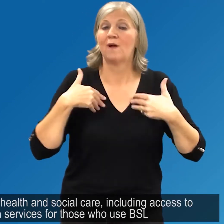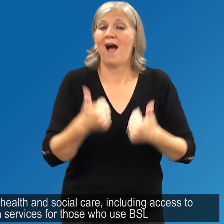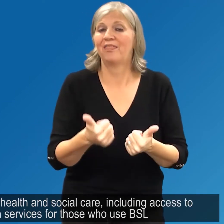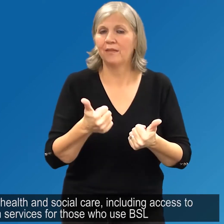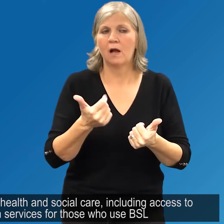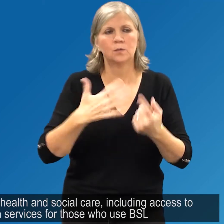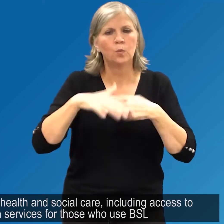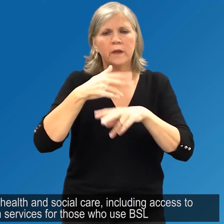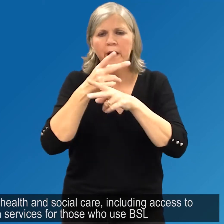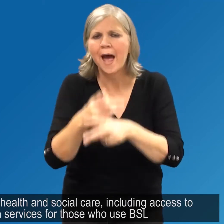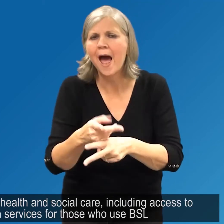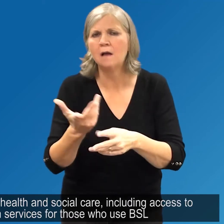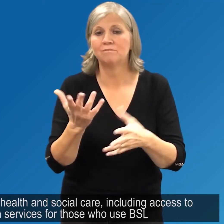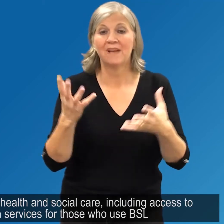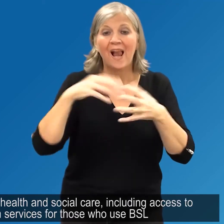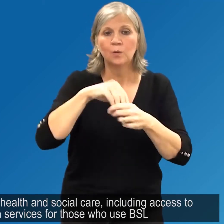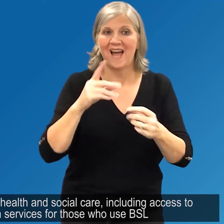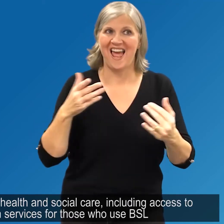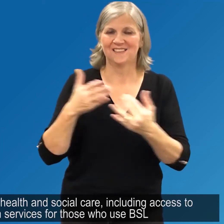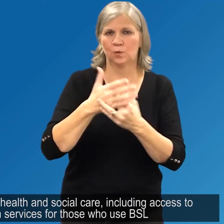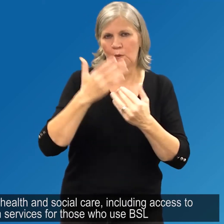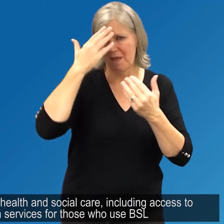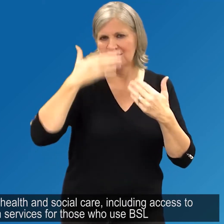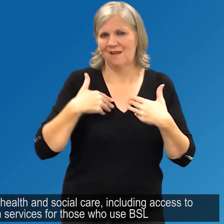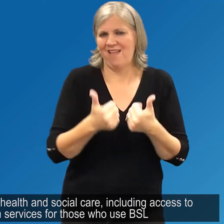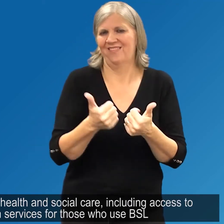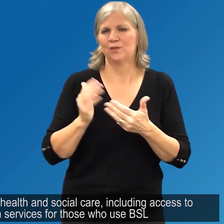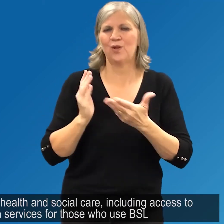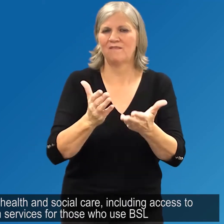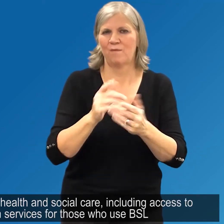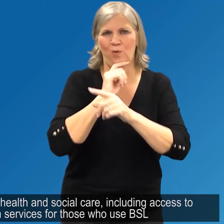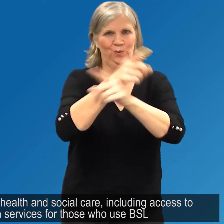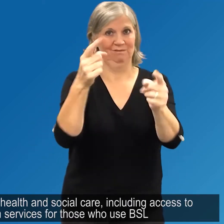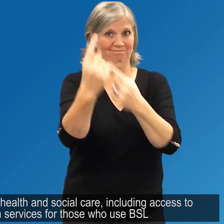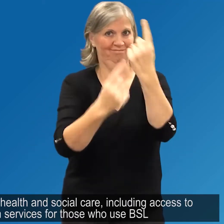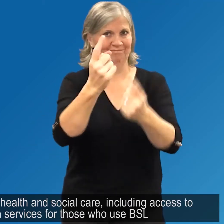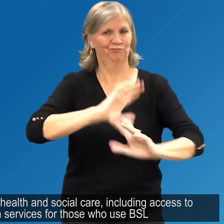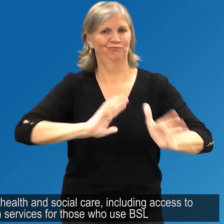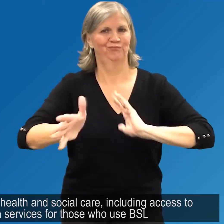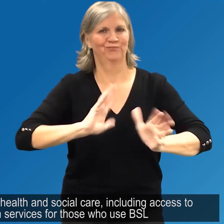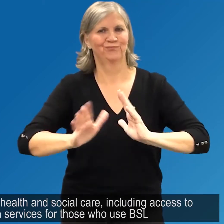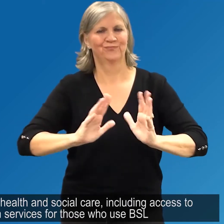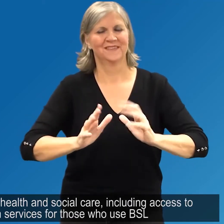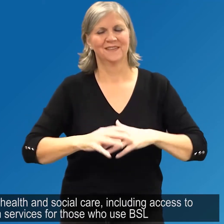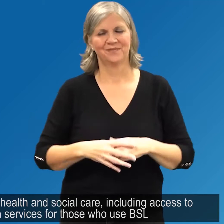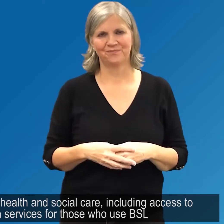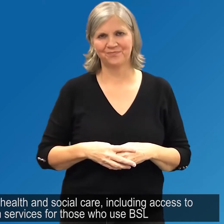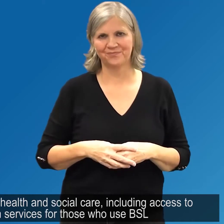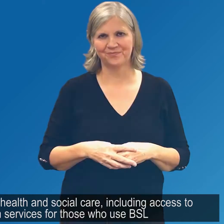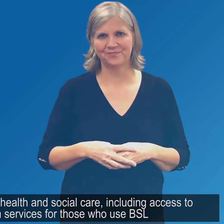Improve access to health and social care, including access to mental health services for those who use BSL.